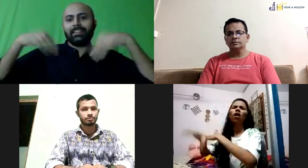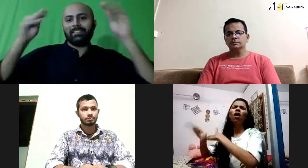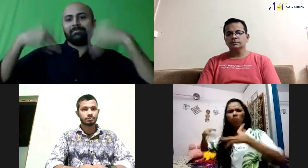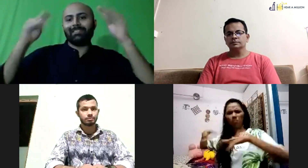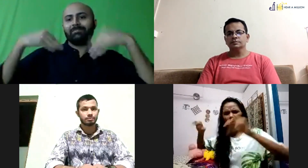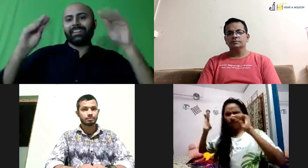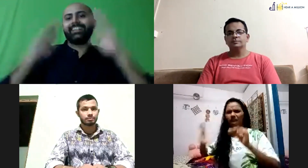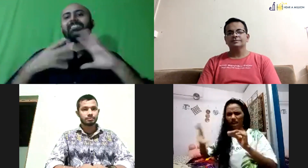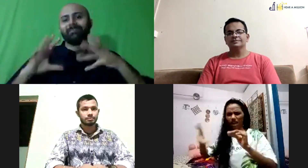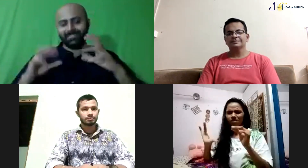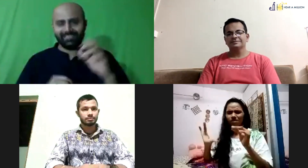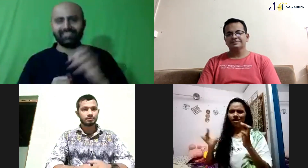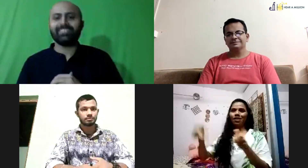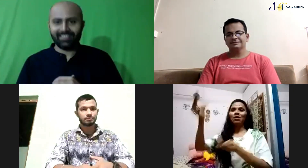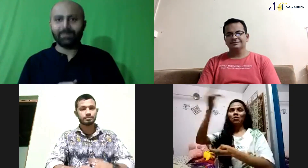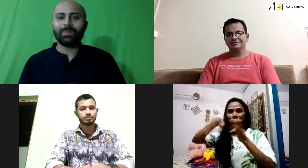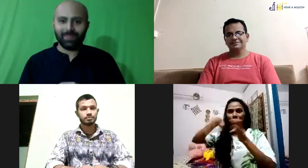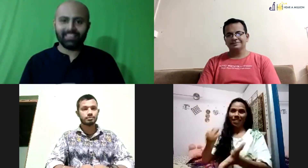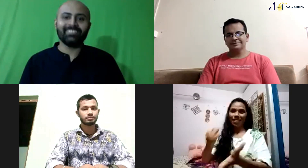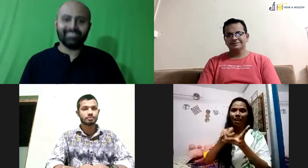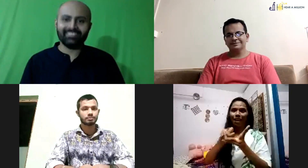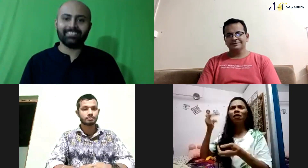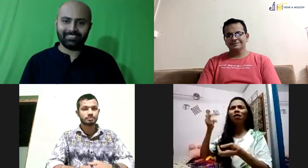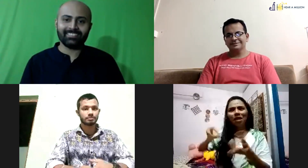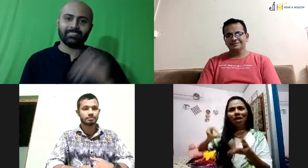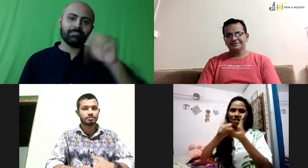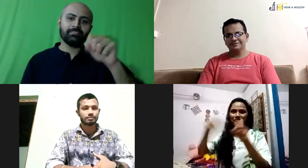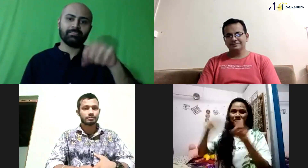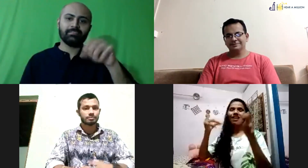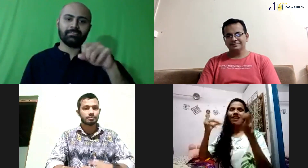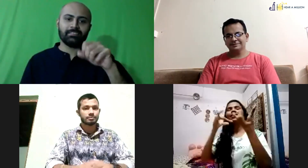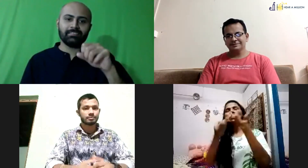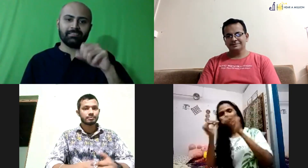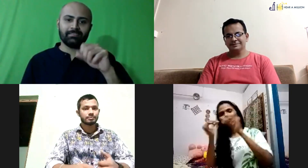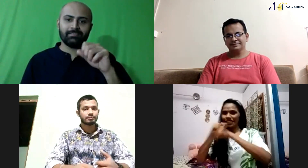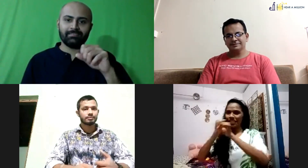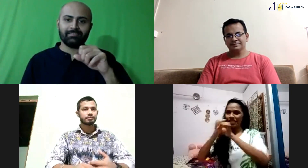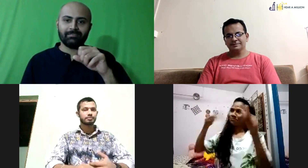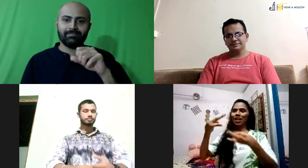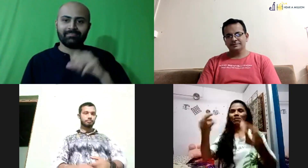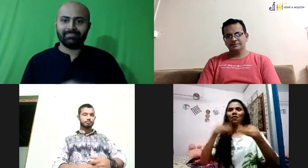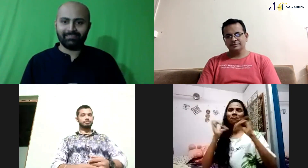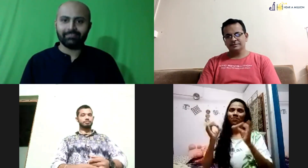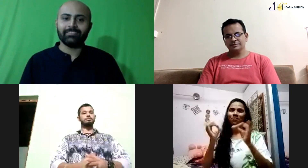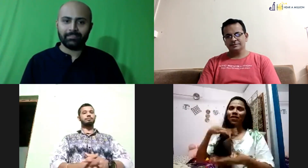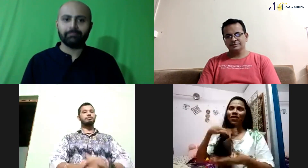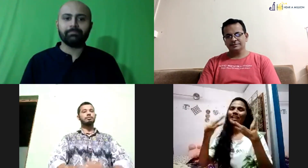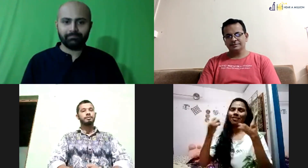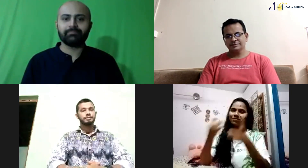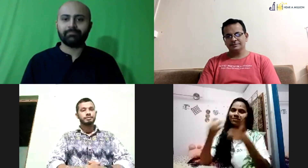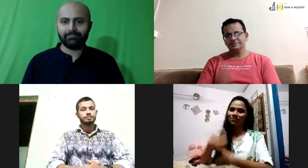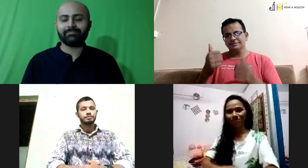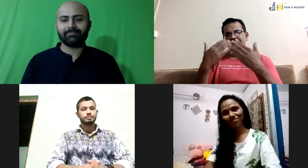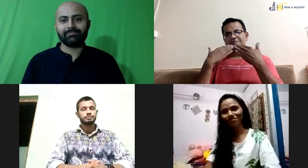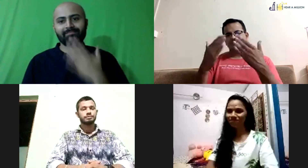But I'm getting bored, and I wanted to make it a business thing also. So please subscribe my